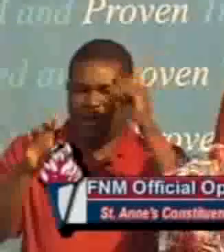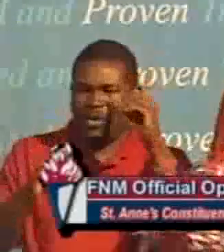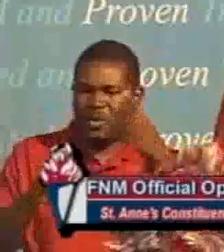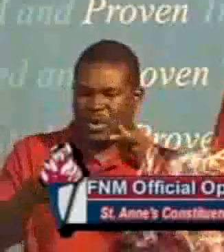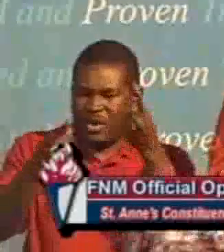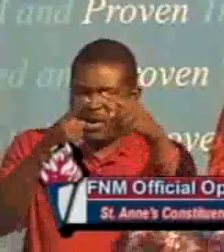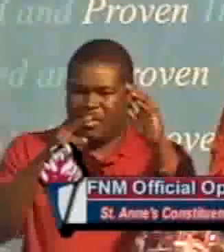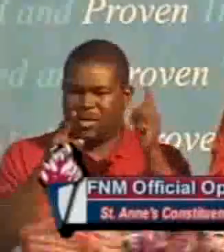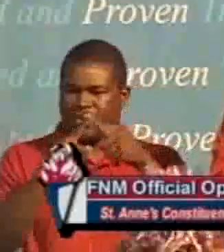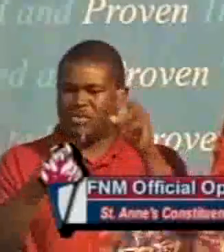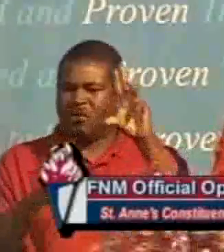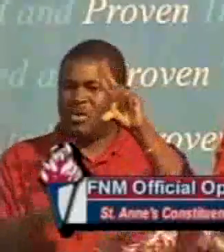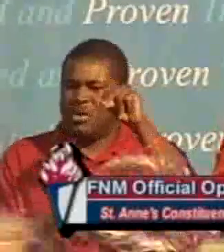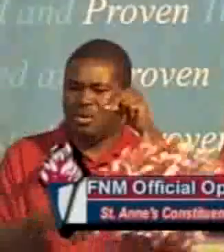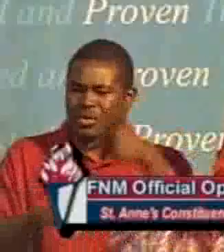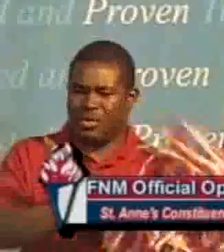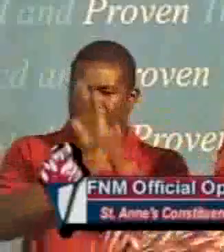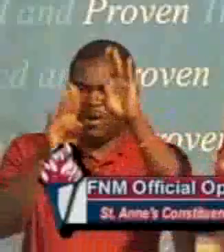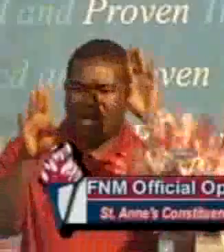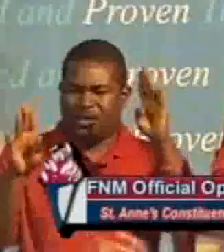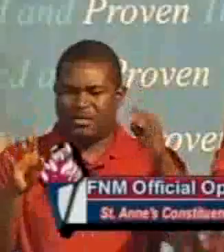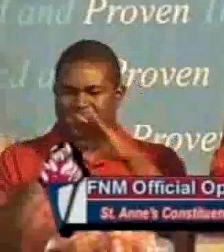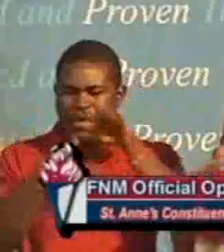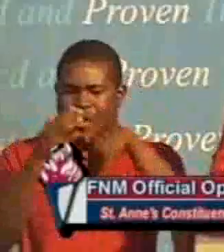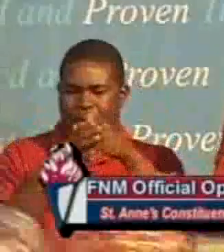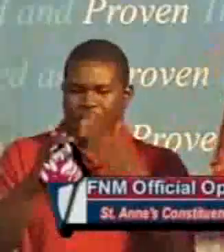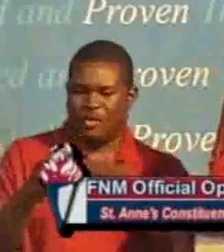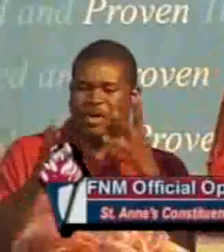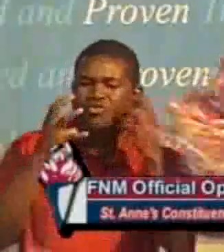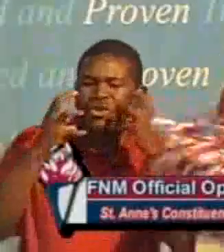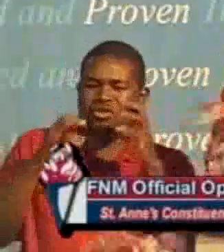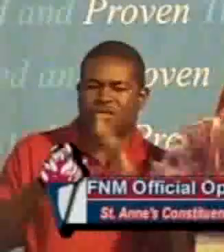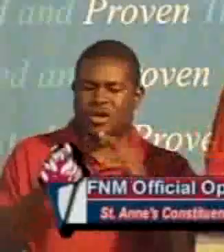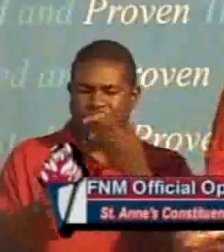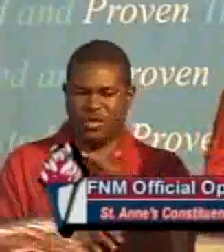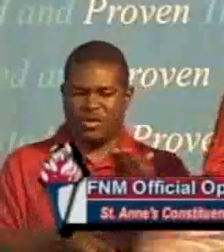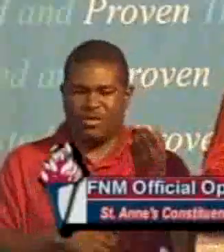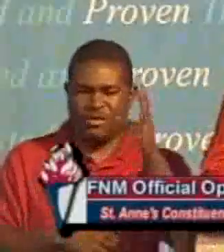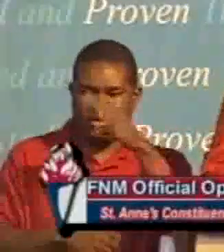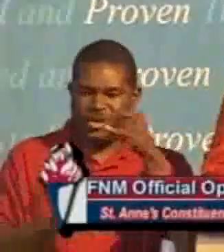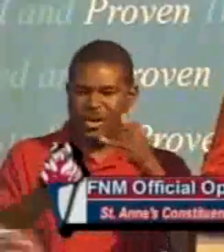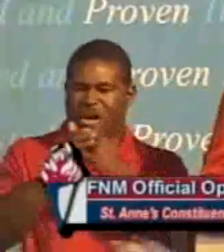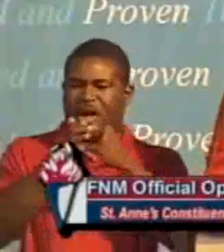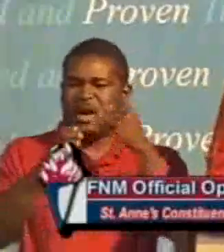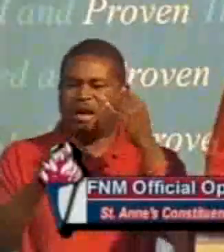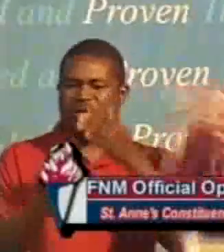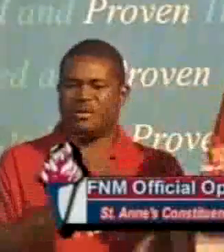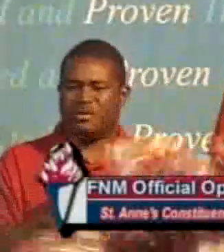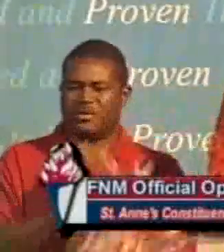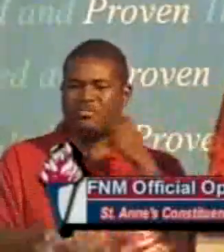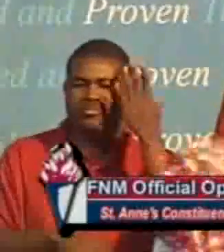night. All my treasures are there, and its beauty I'll share.